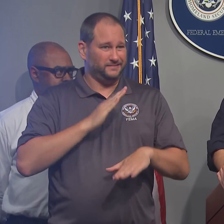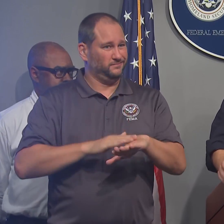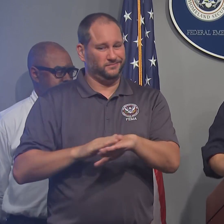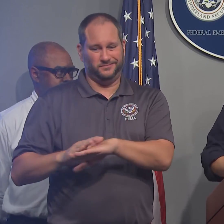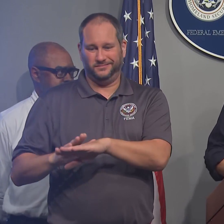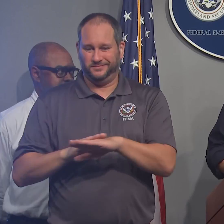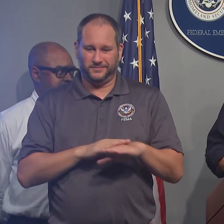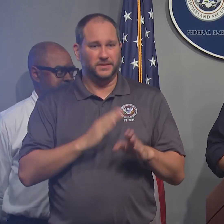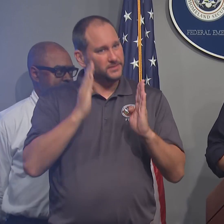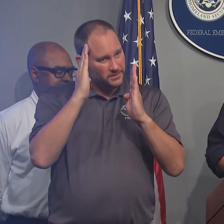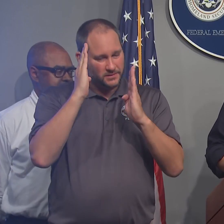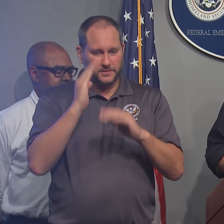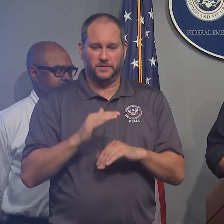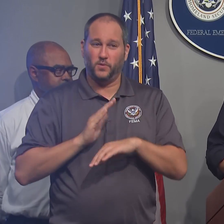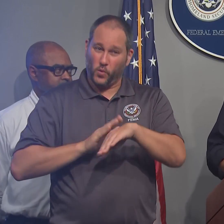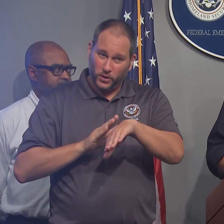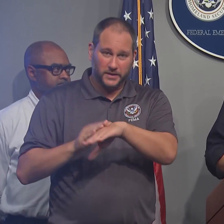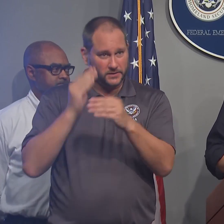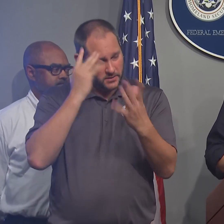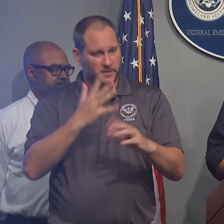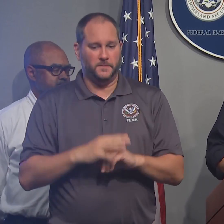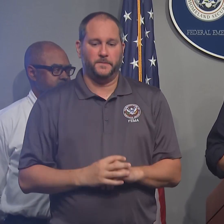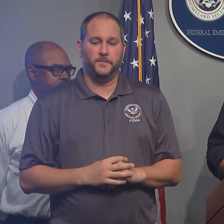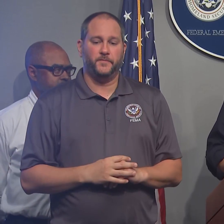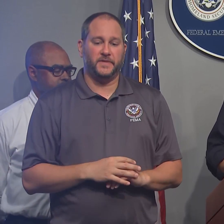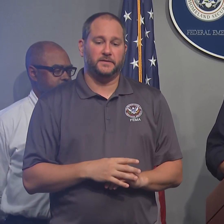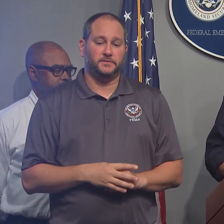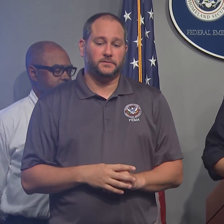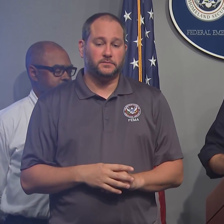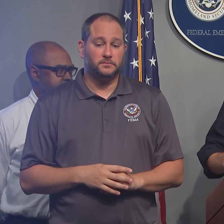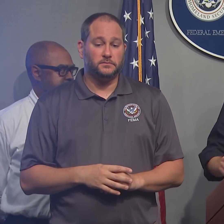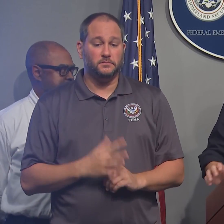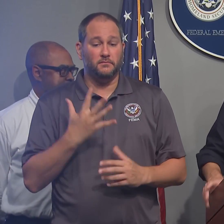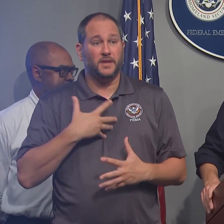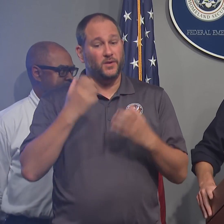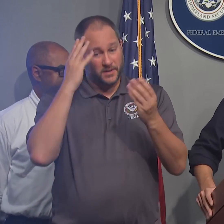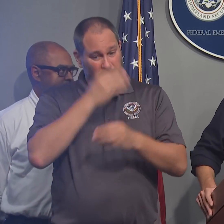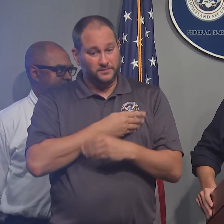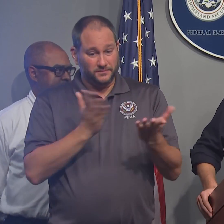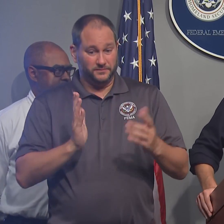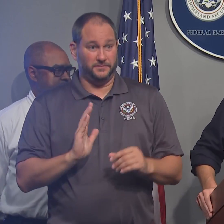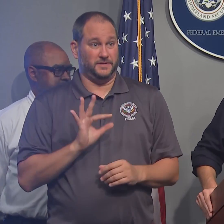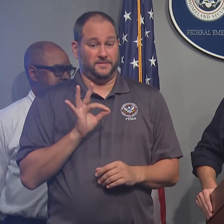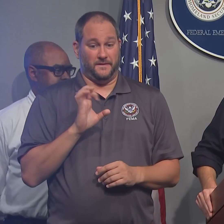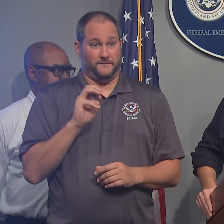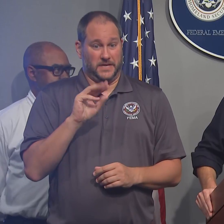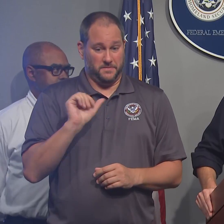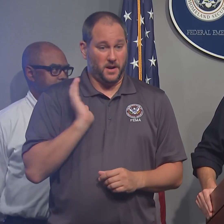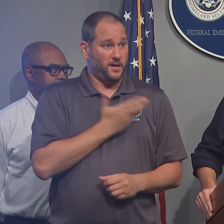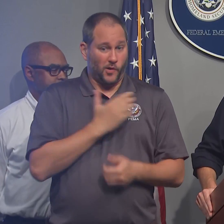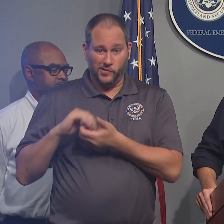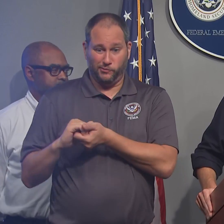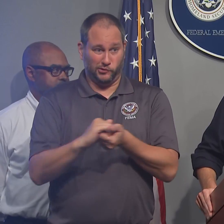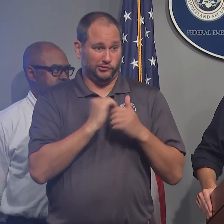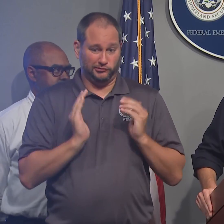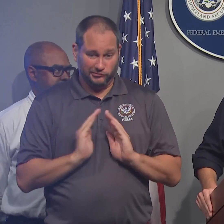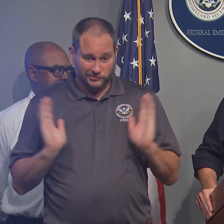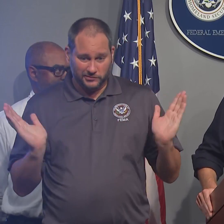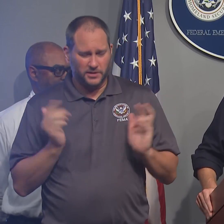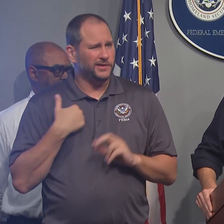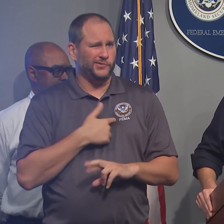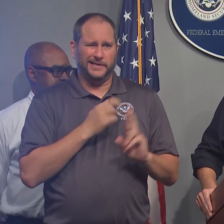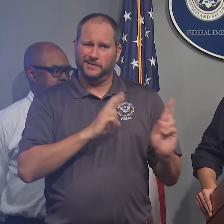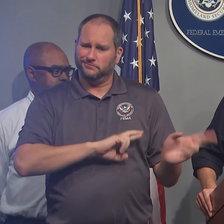is that I want everybody to know that FEMA and our federal partners have fully pre-positioned